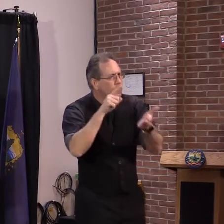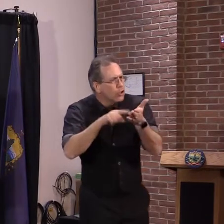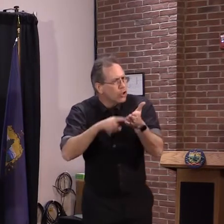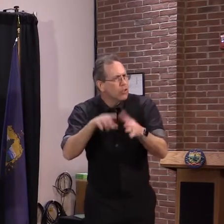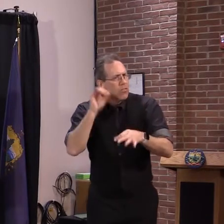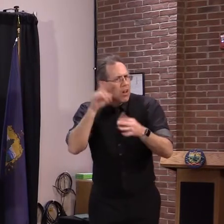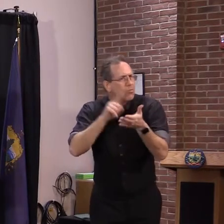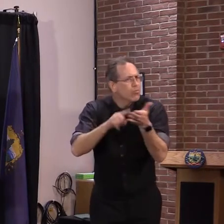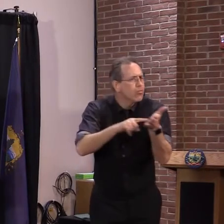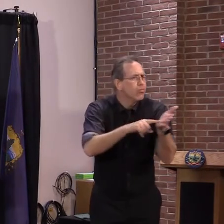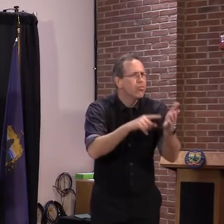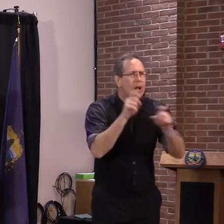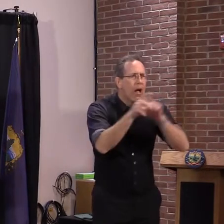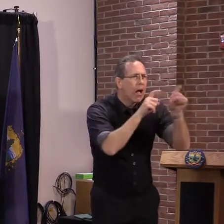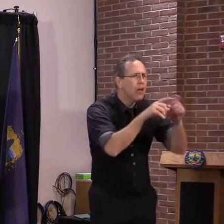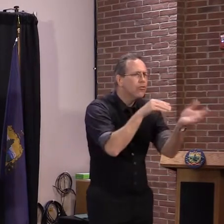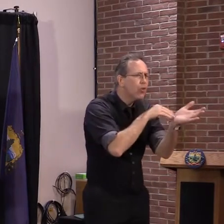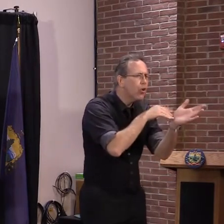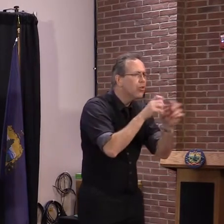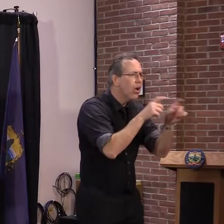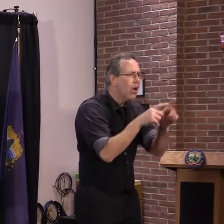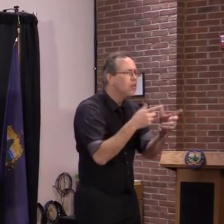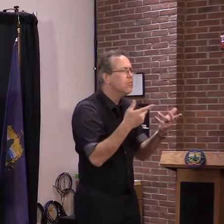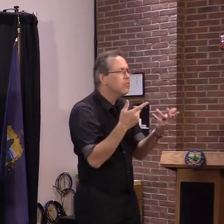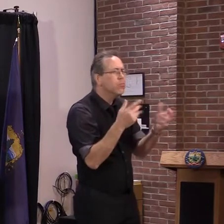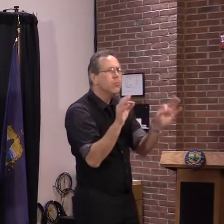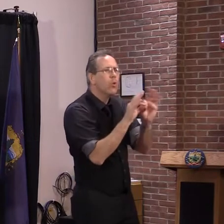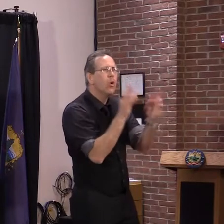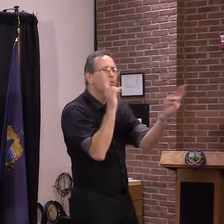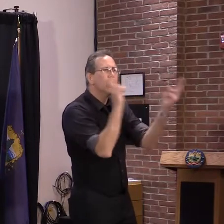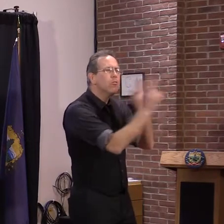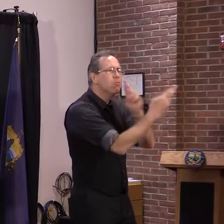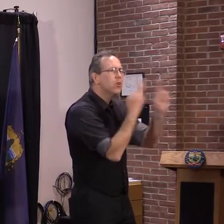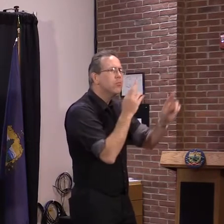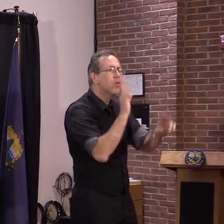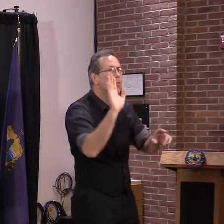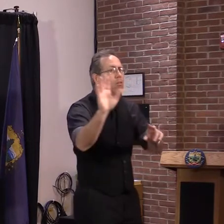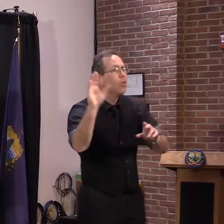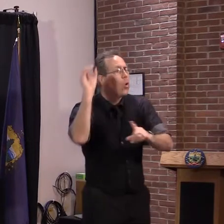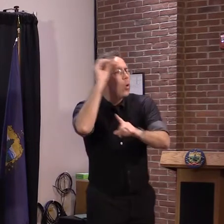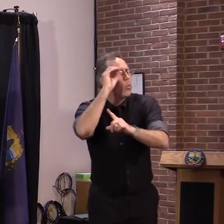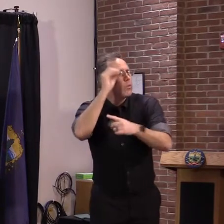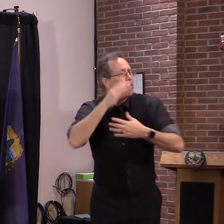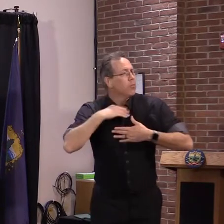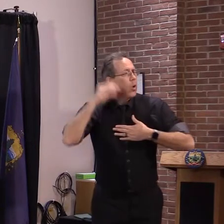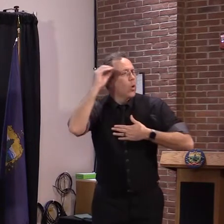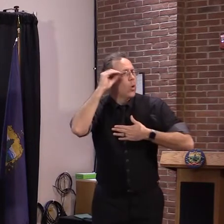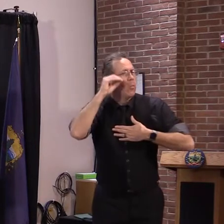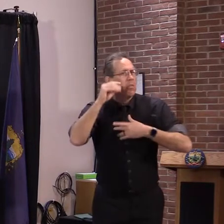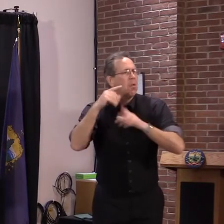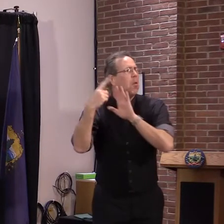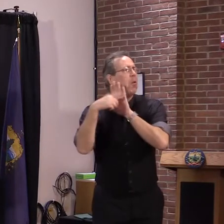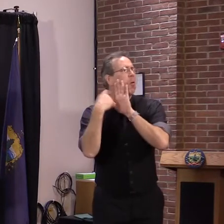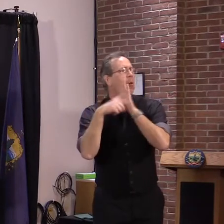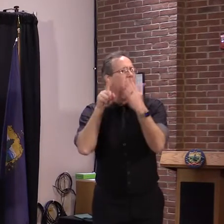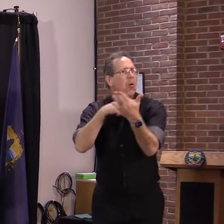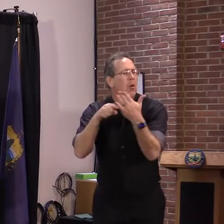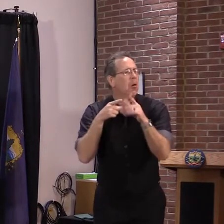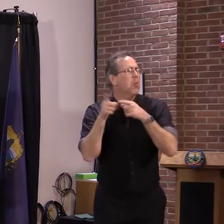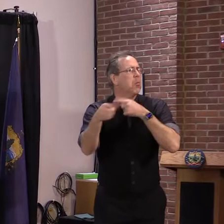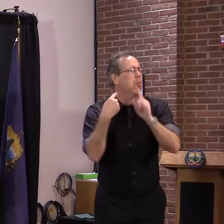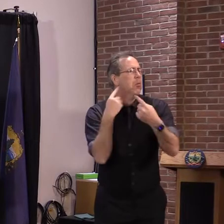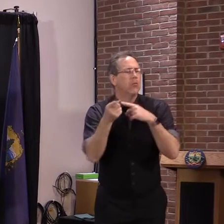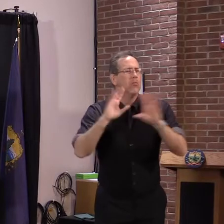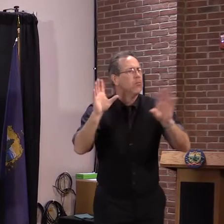individual choices with empathy and without judgment. As we move forward with this, we must also